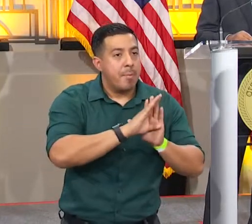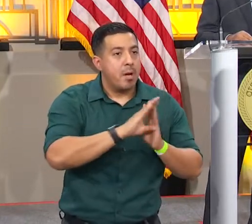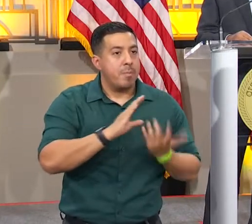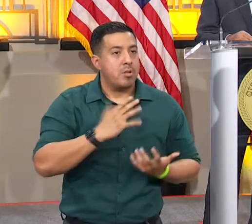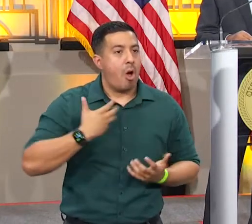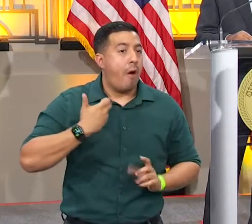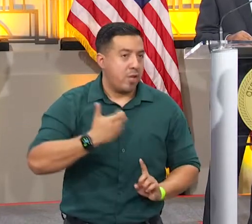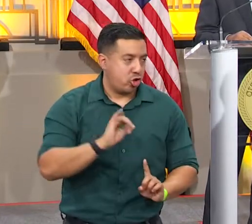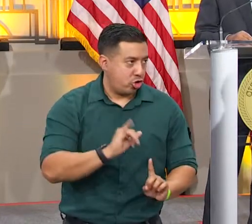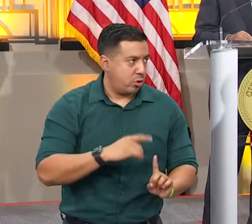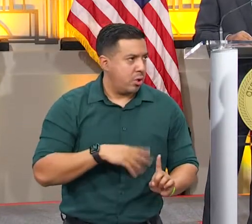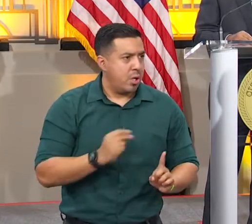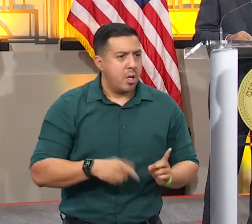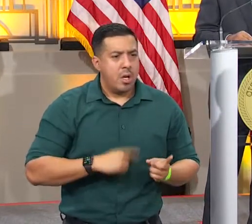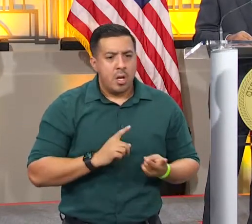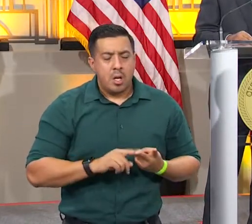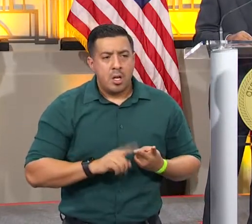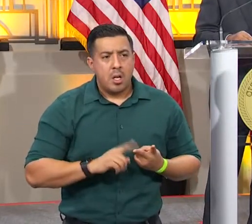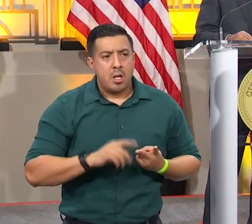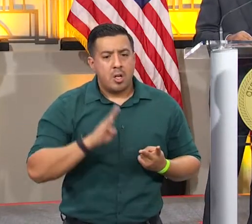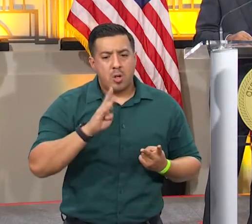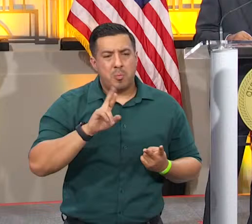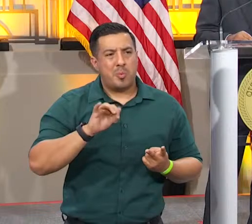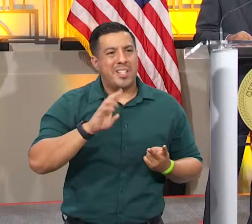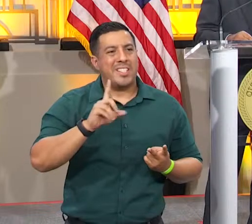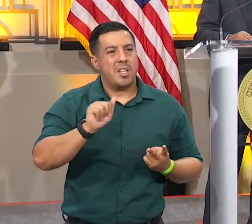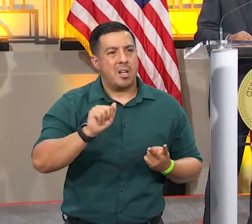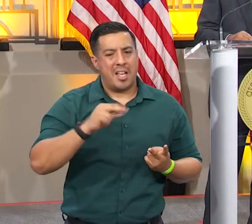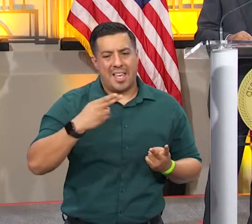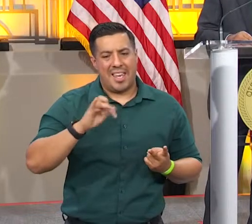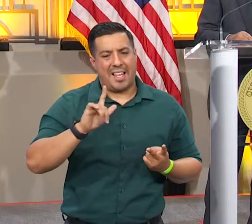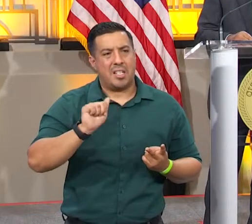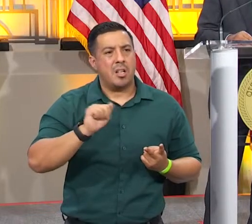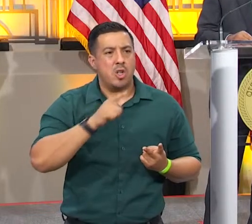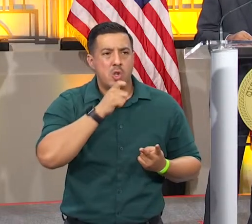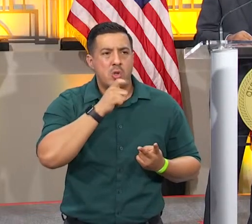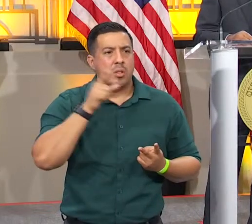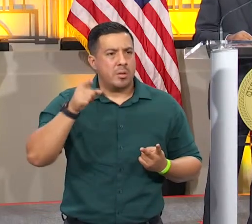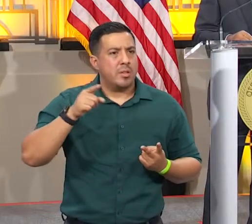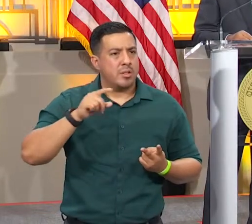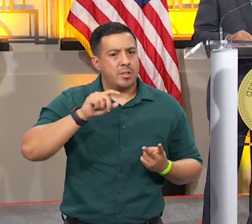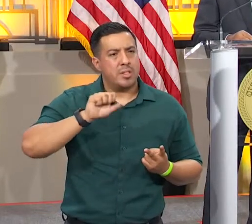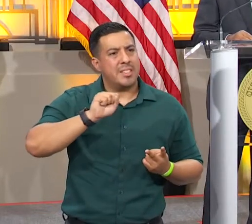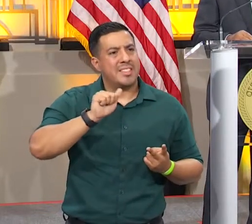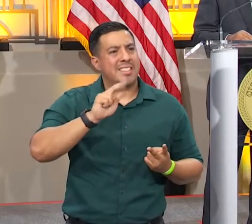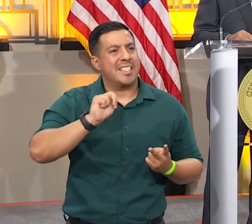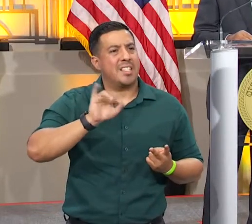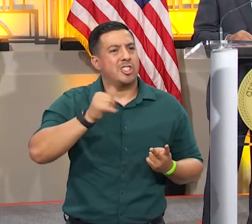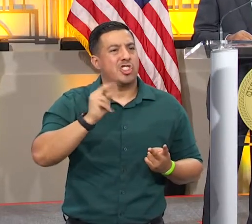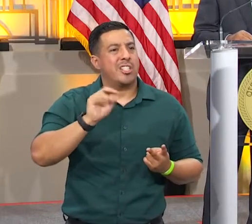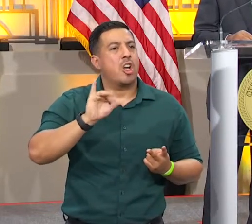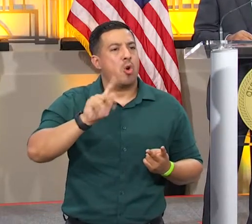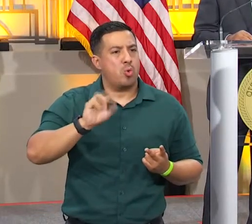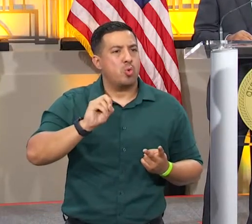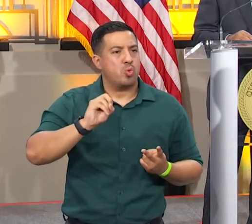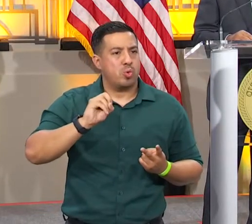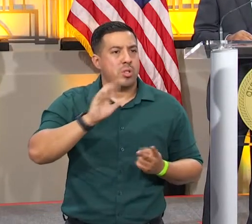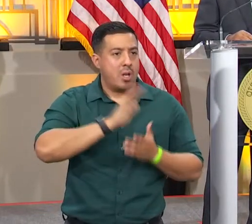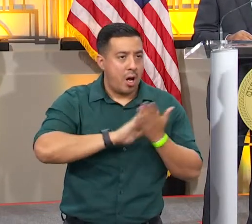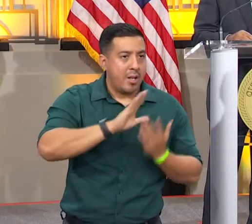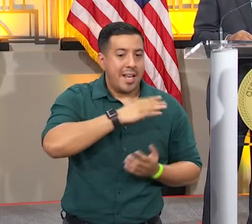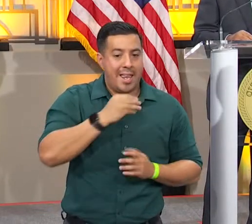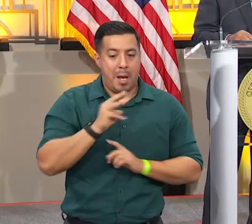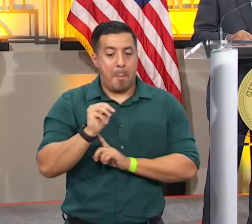Eakin, there's Andy, and Brenda Hellyer with San Jacinto College. I want to acknowledge them, and then Mario